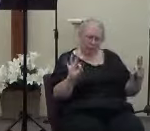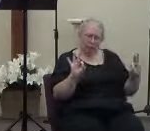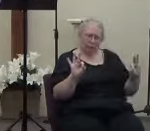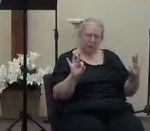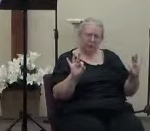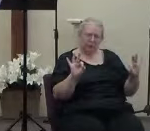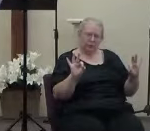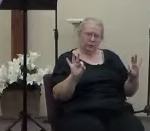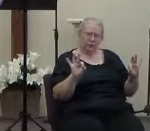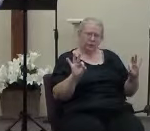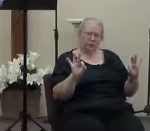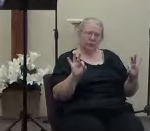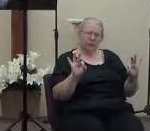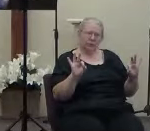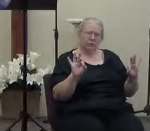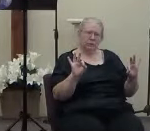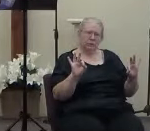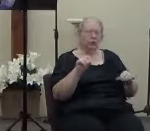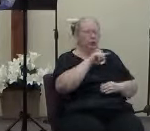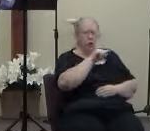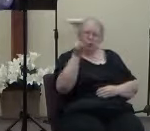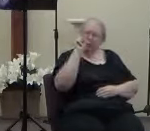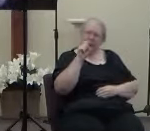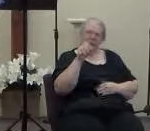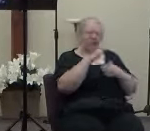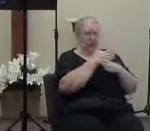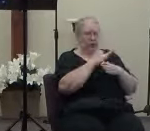Is it not to share your food with the hungry